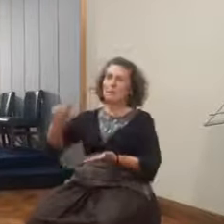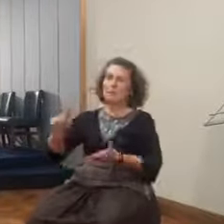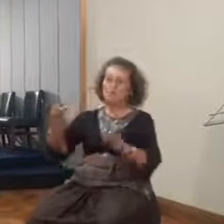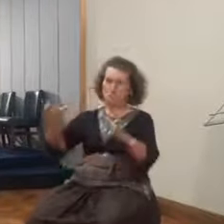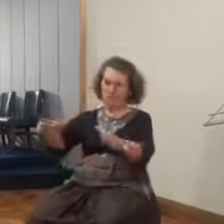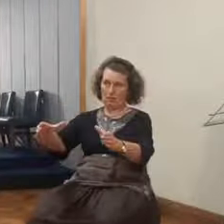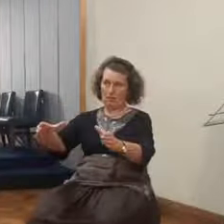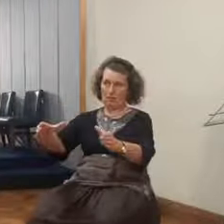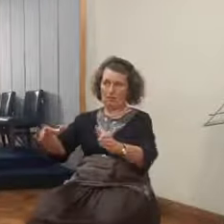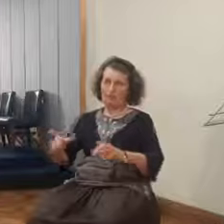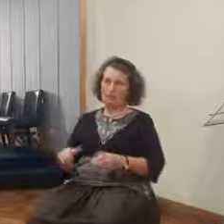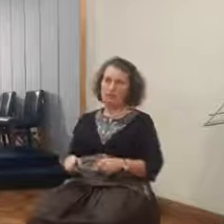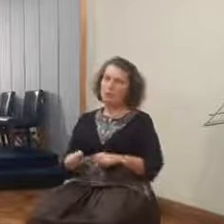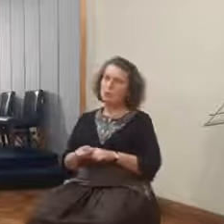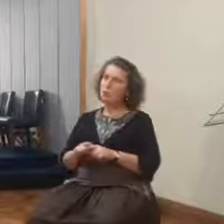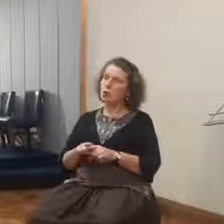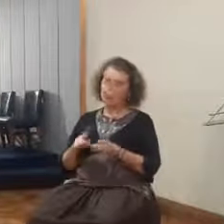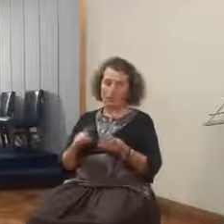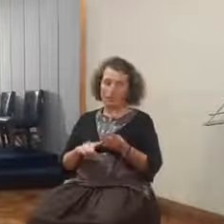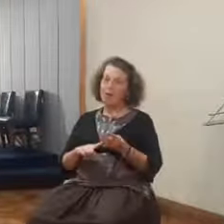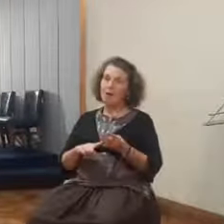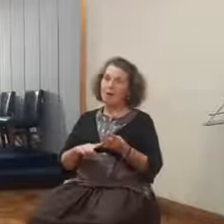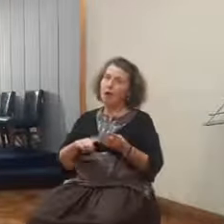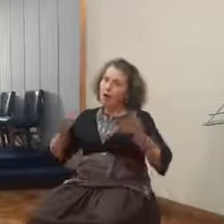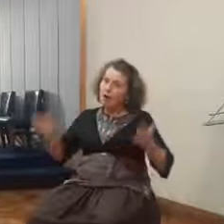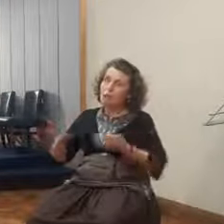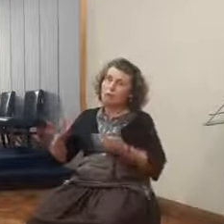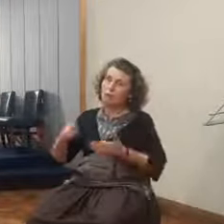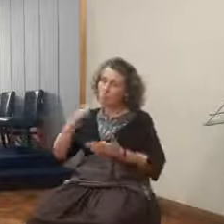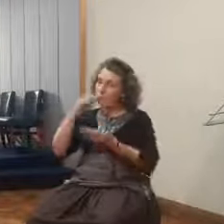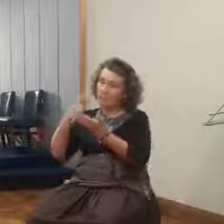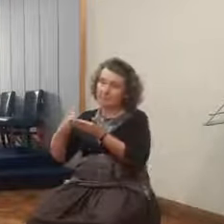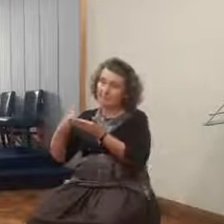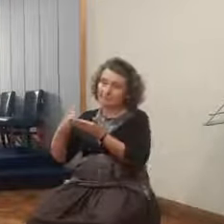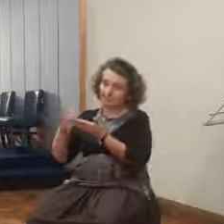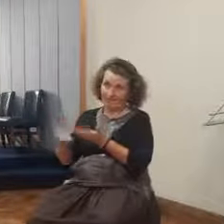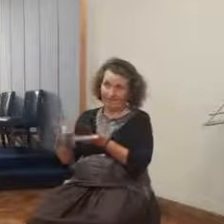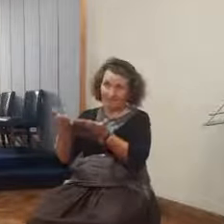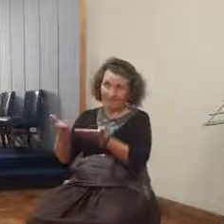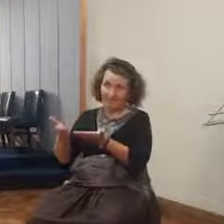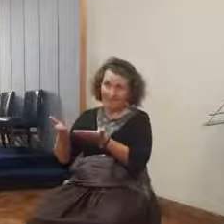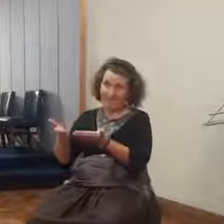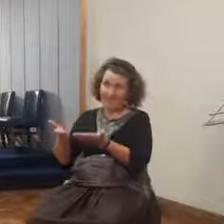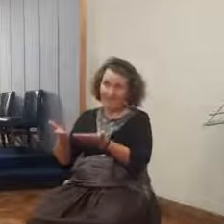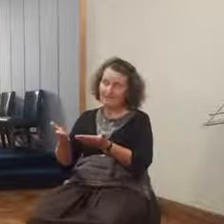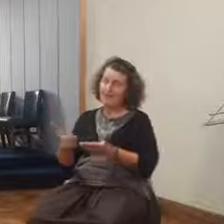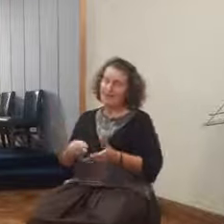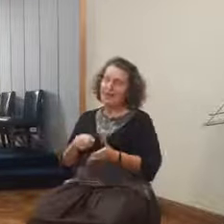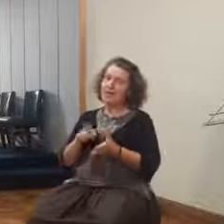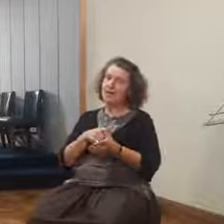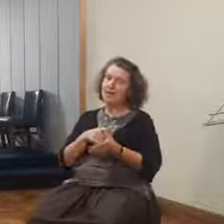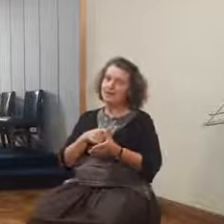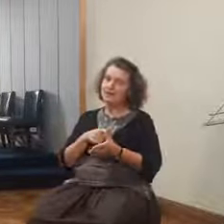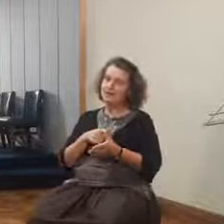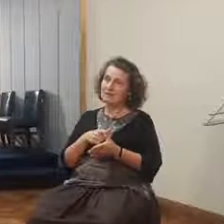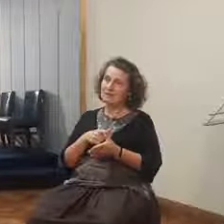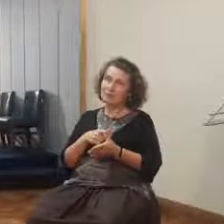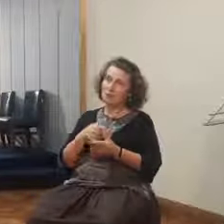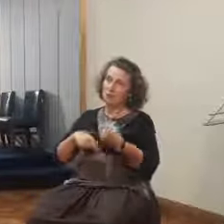Behold, the eye of the Lord is upon them that fear him. And it concludes in patient determination, in